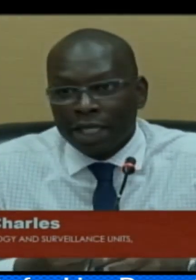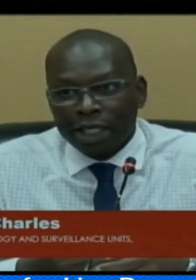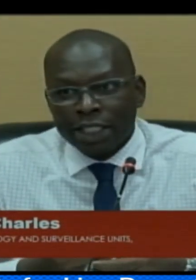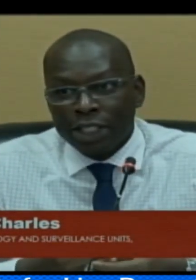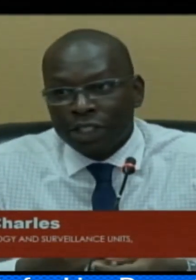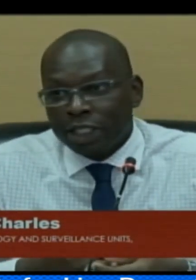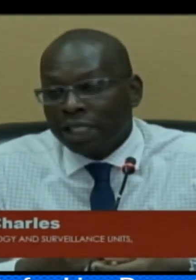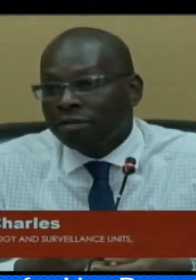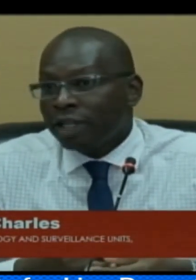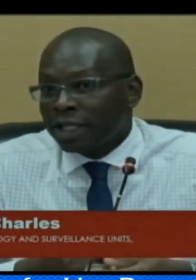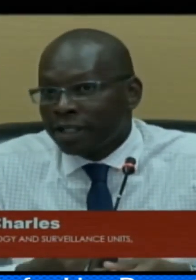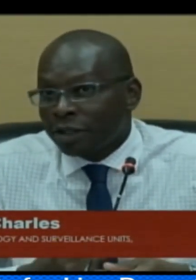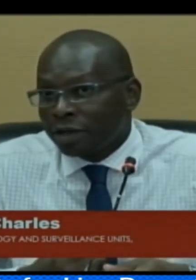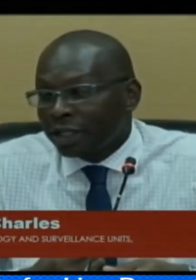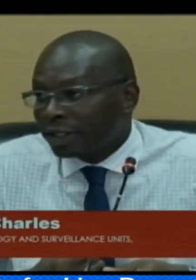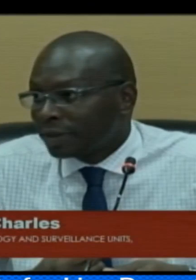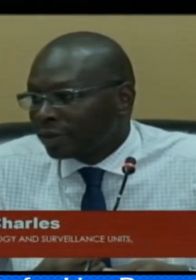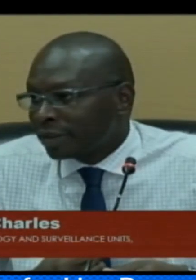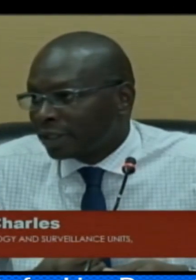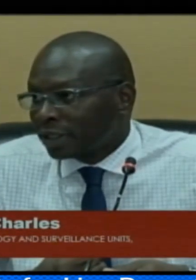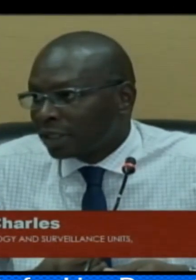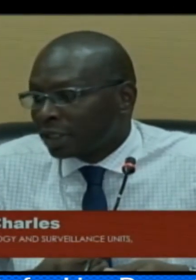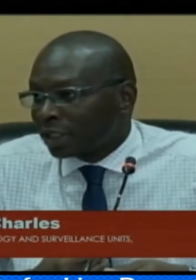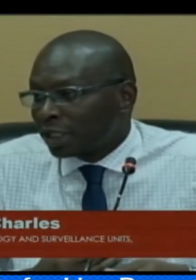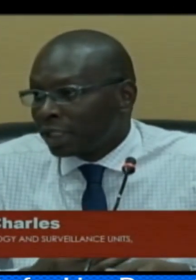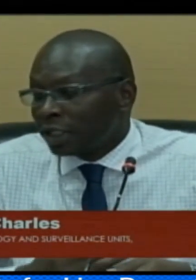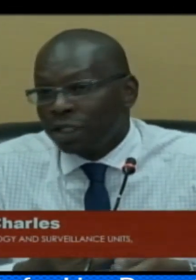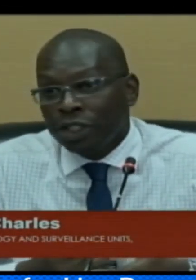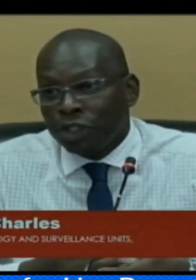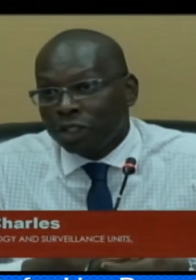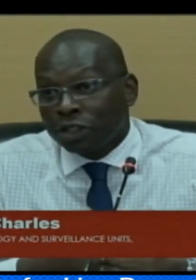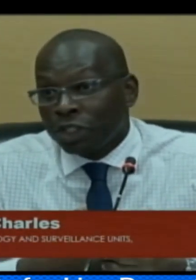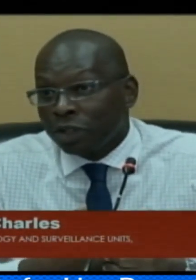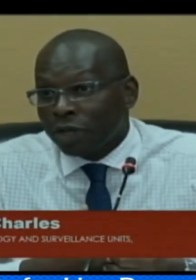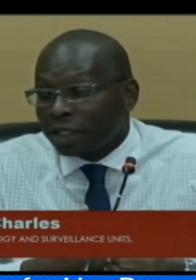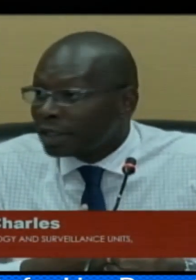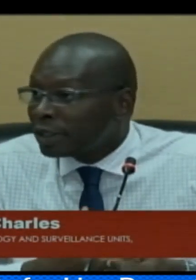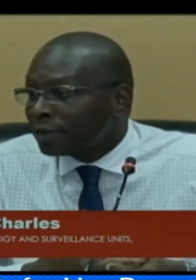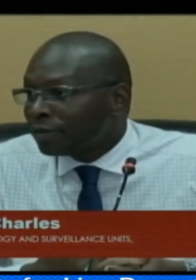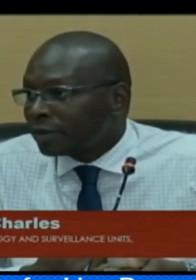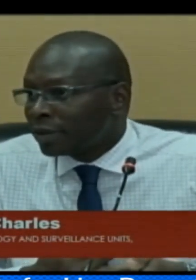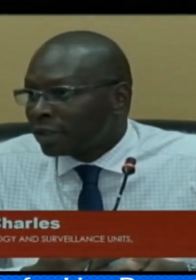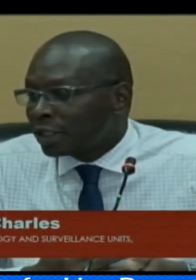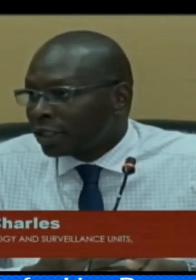Seek medical attention if necessary. Teach your children,